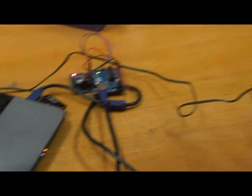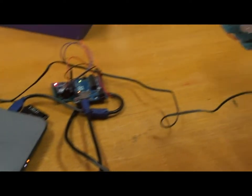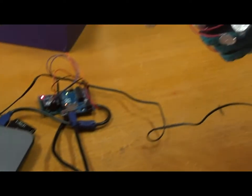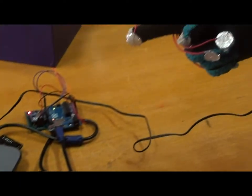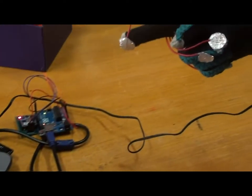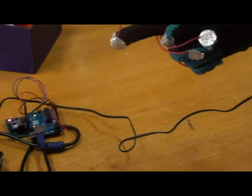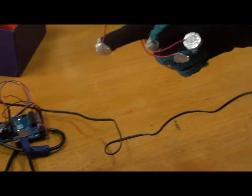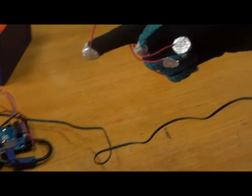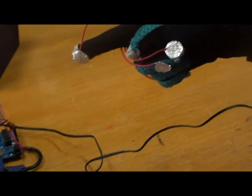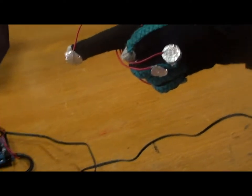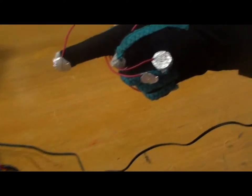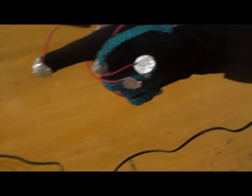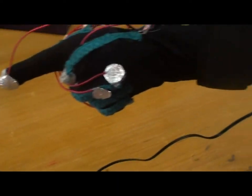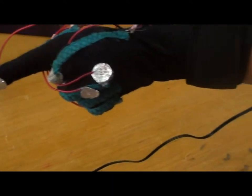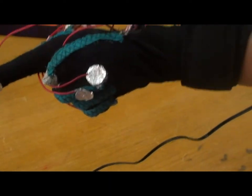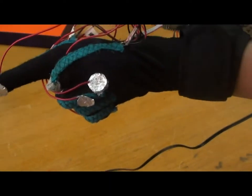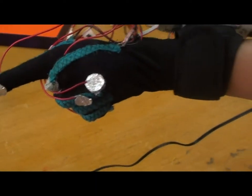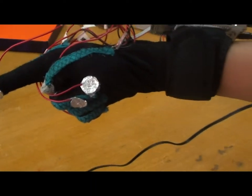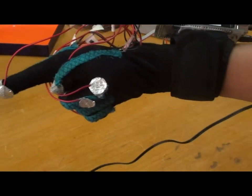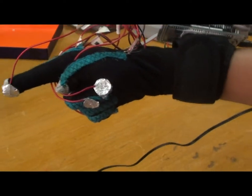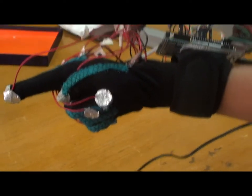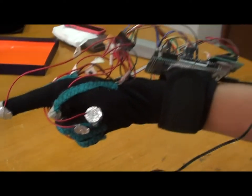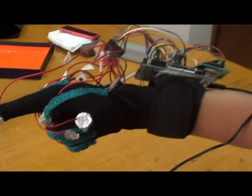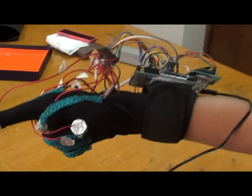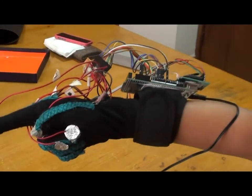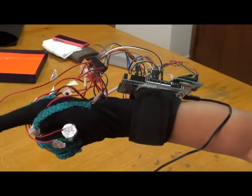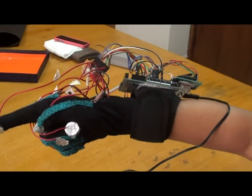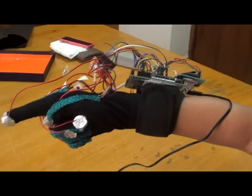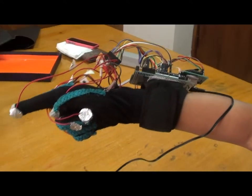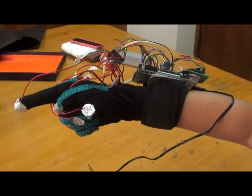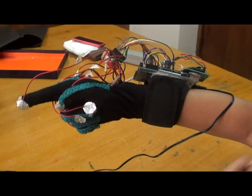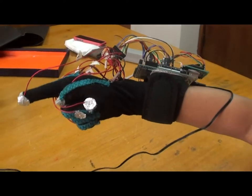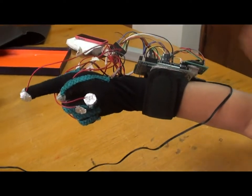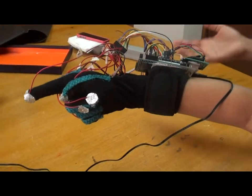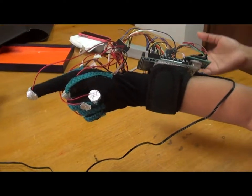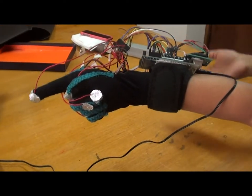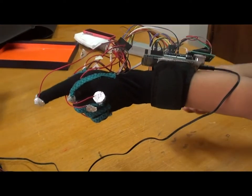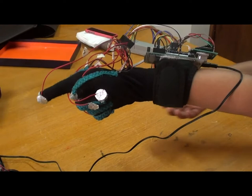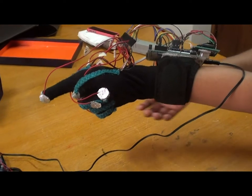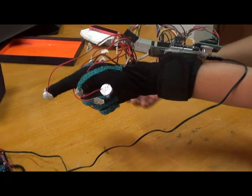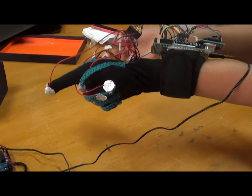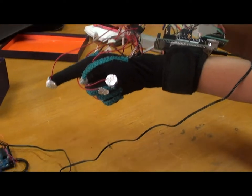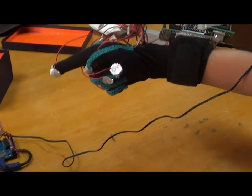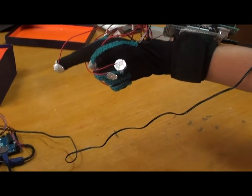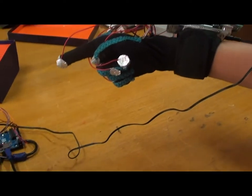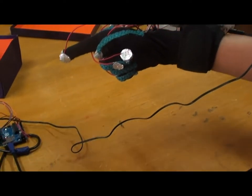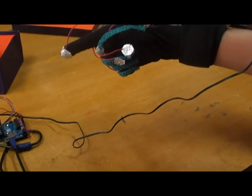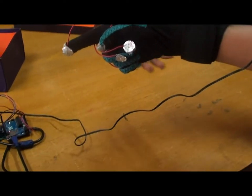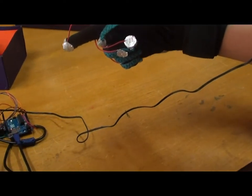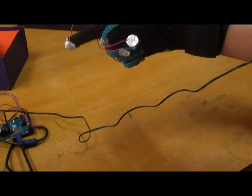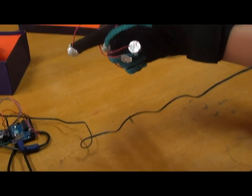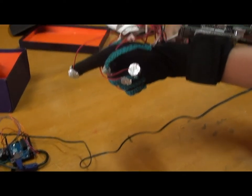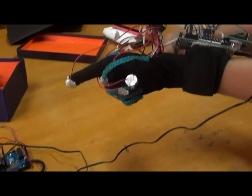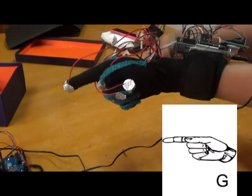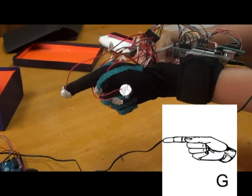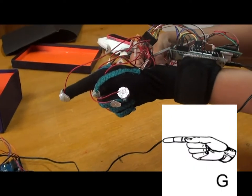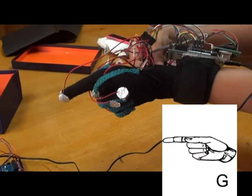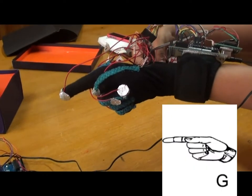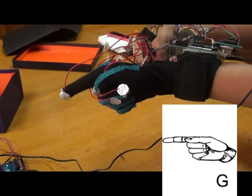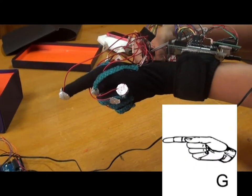and the sign was made, the person was able to hear an audio output. The accelerometer again,